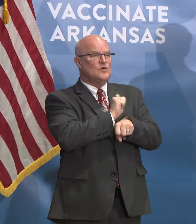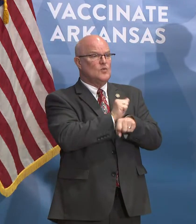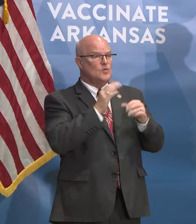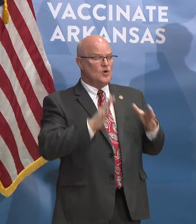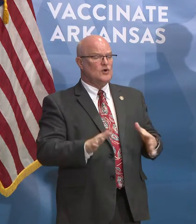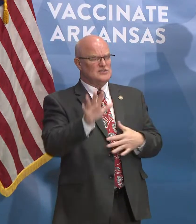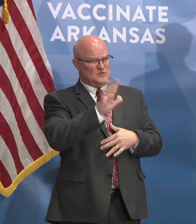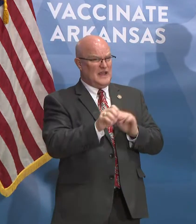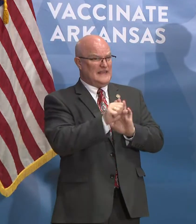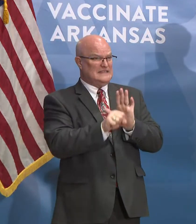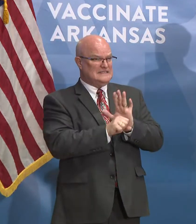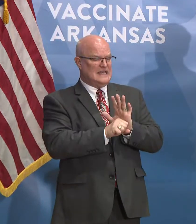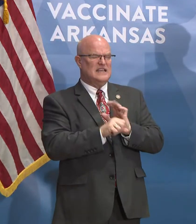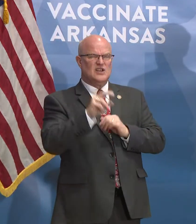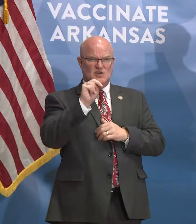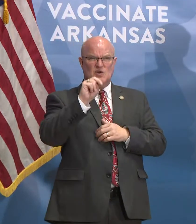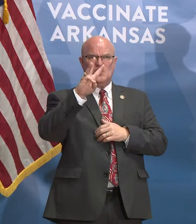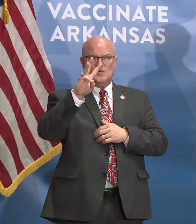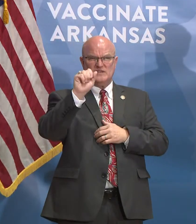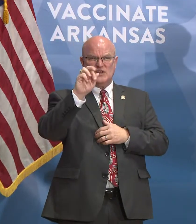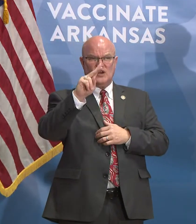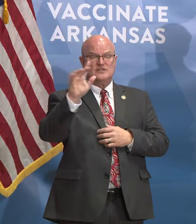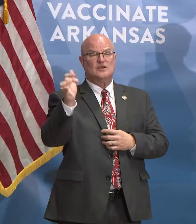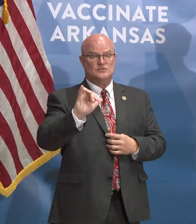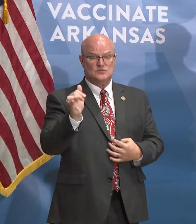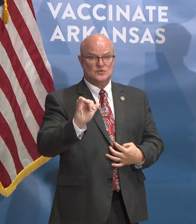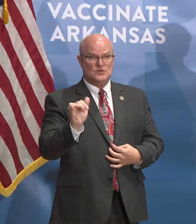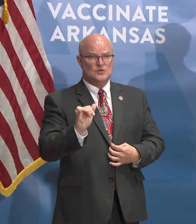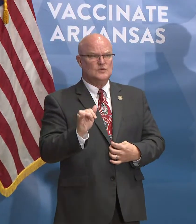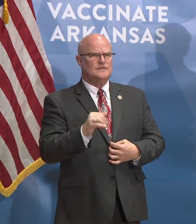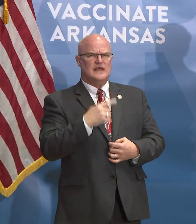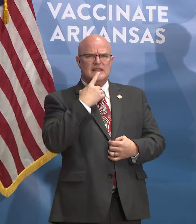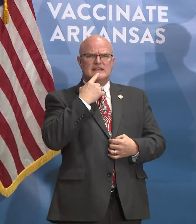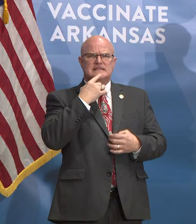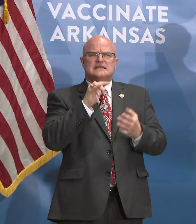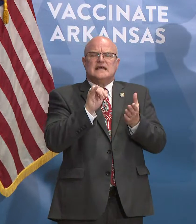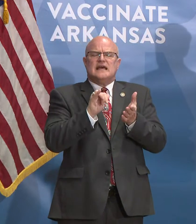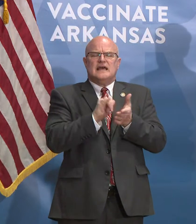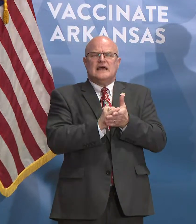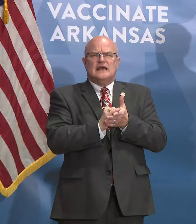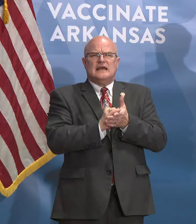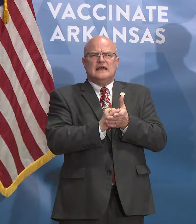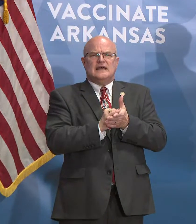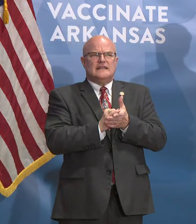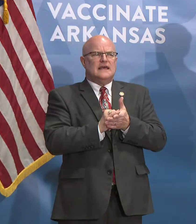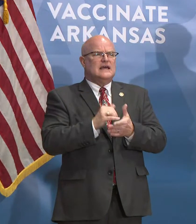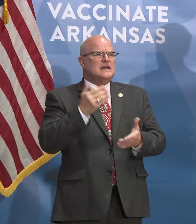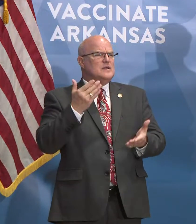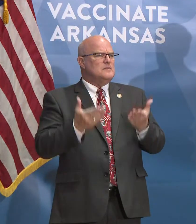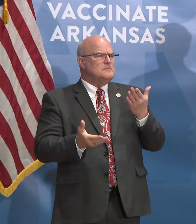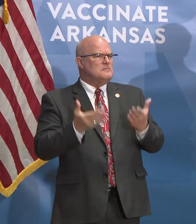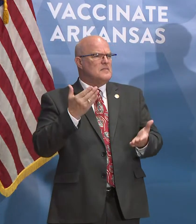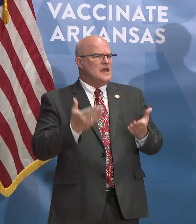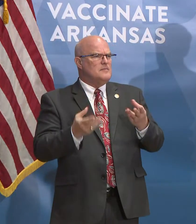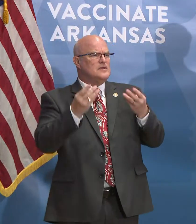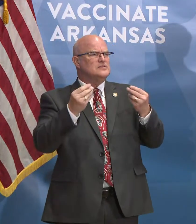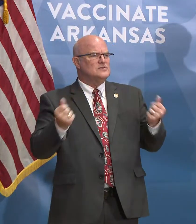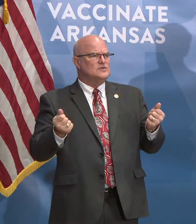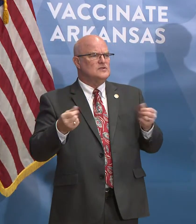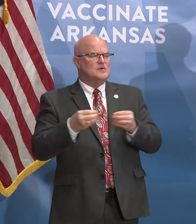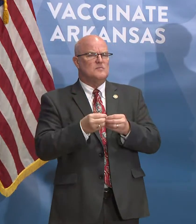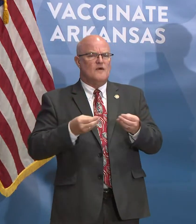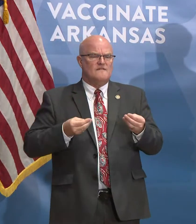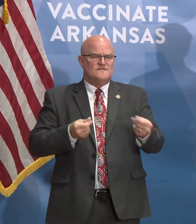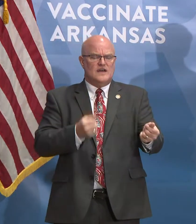the state, I understand, in Northwest Arkansas as well. And they're saying that maybe a solution would be more funding